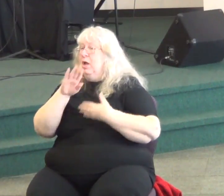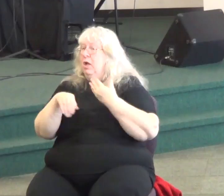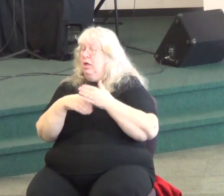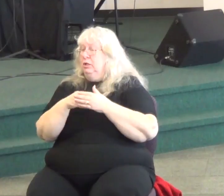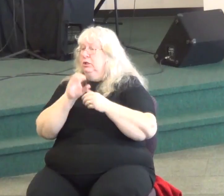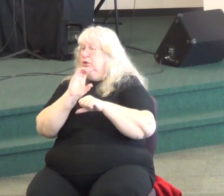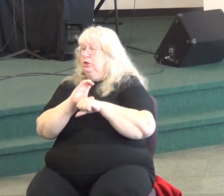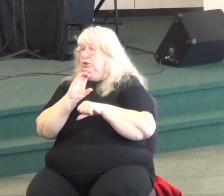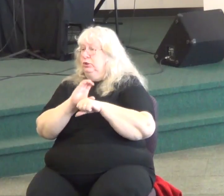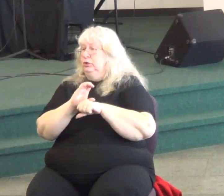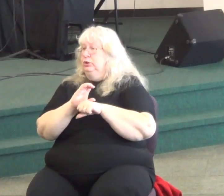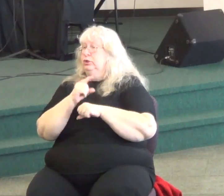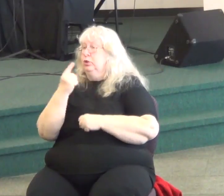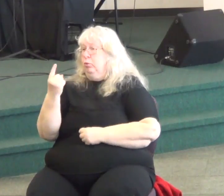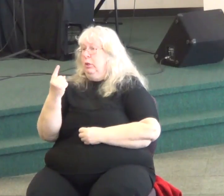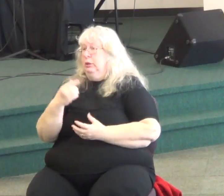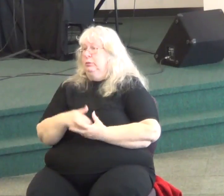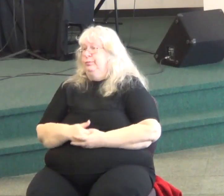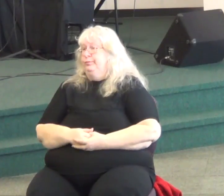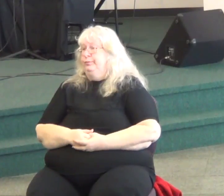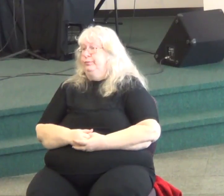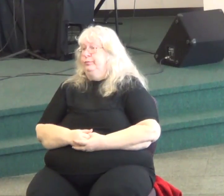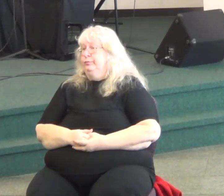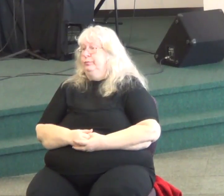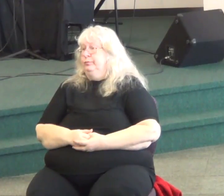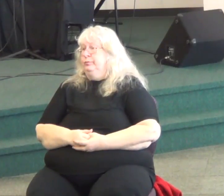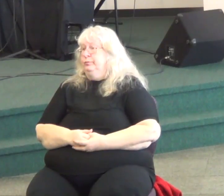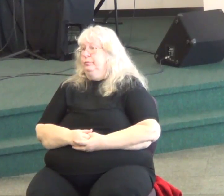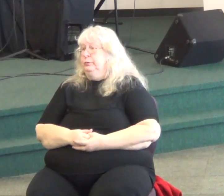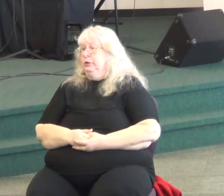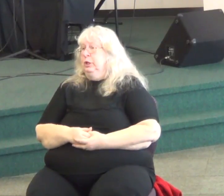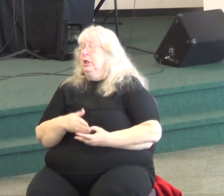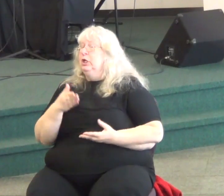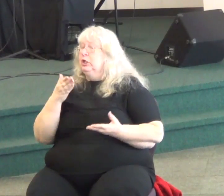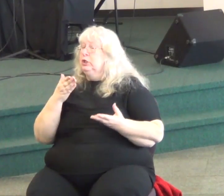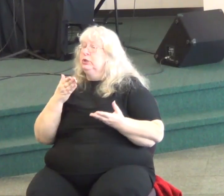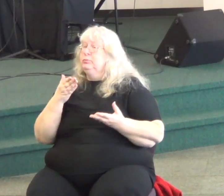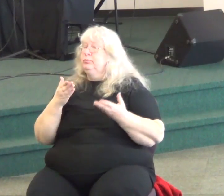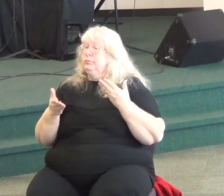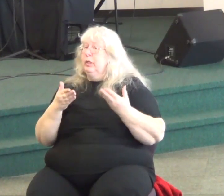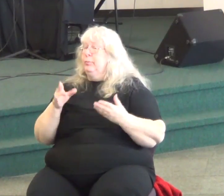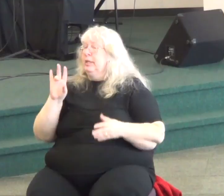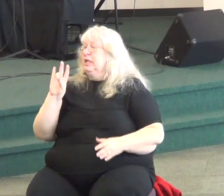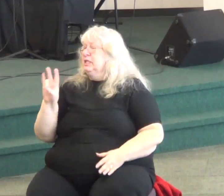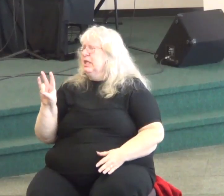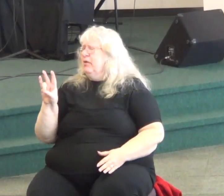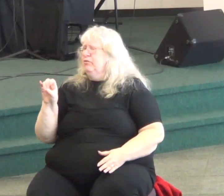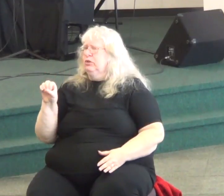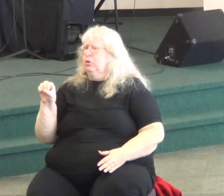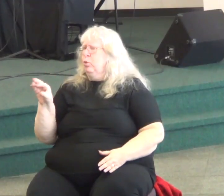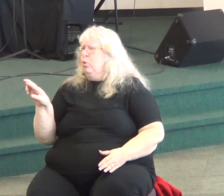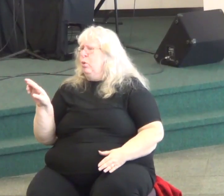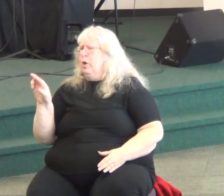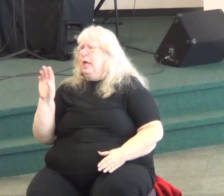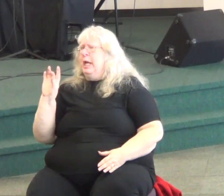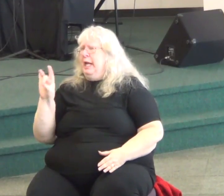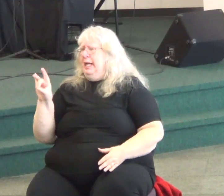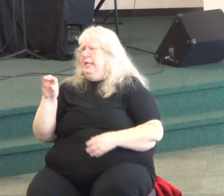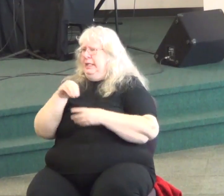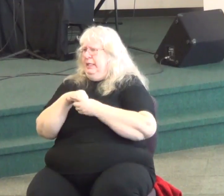are one. There's probably 7 or 8 in the area, but we're all one.